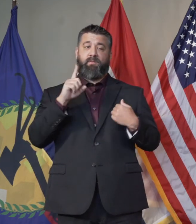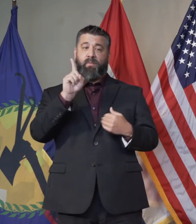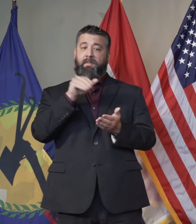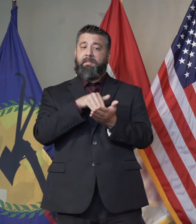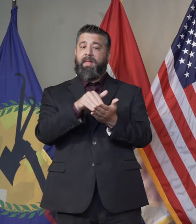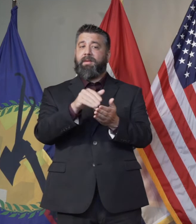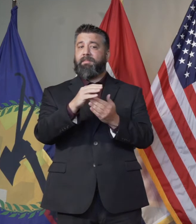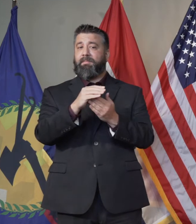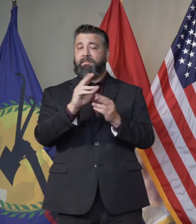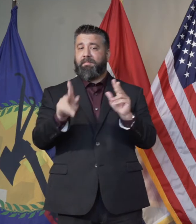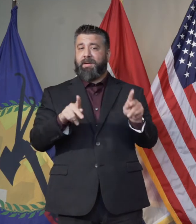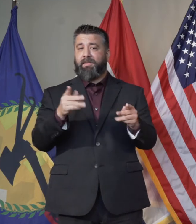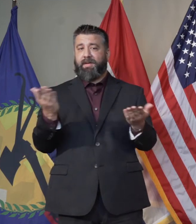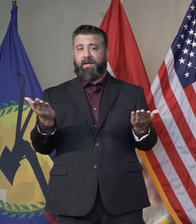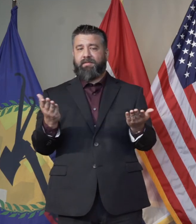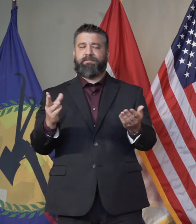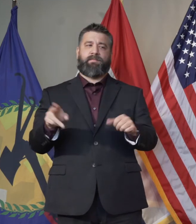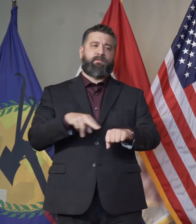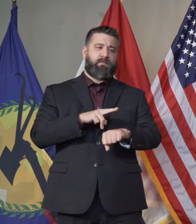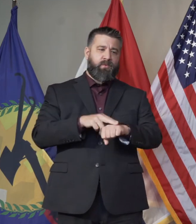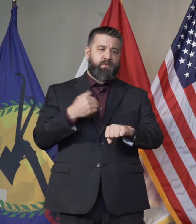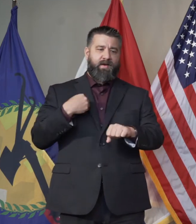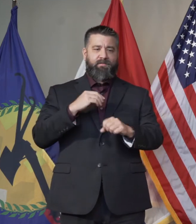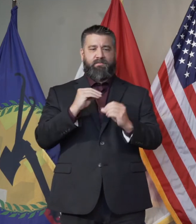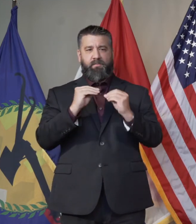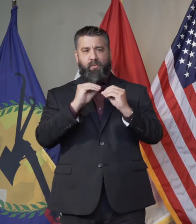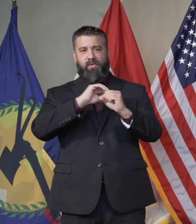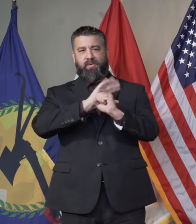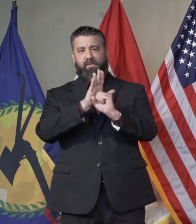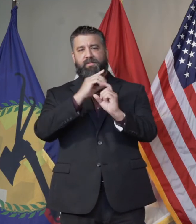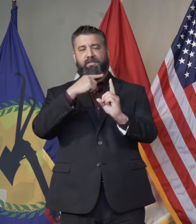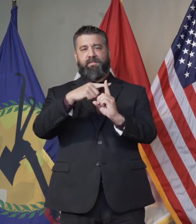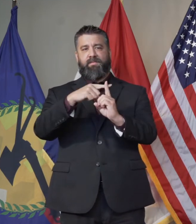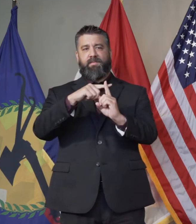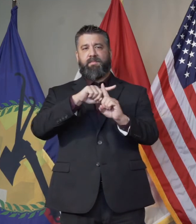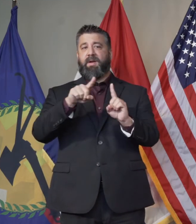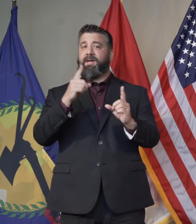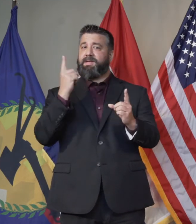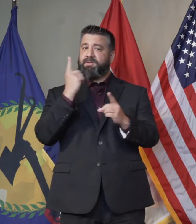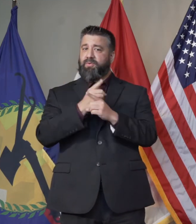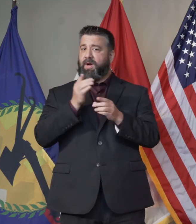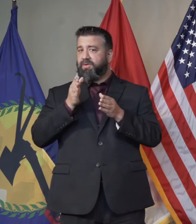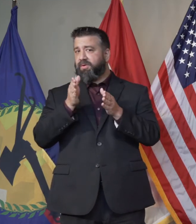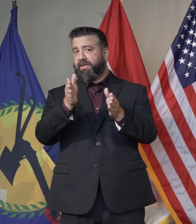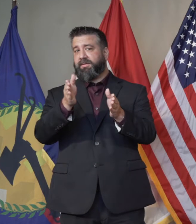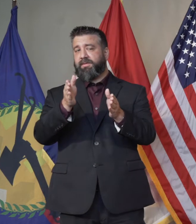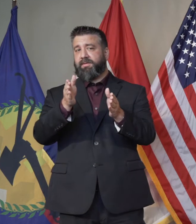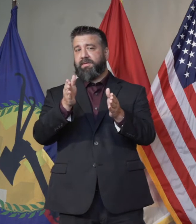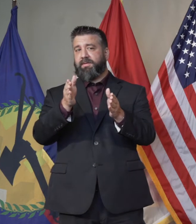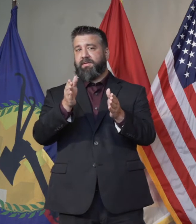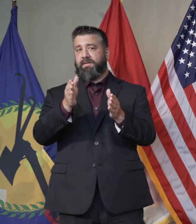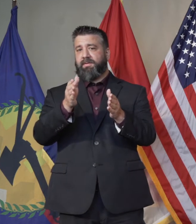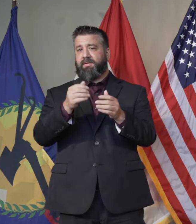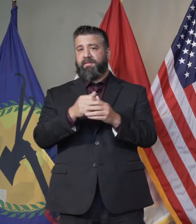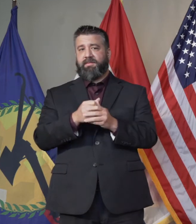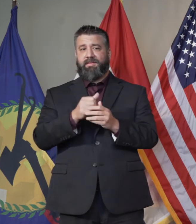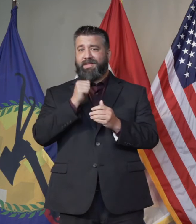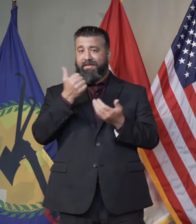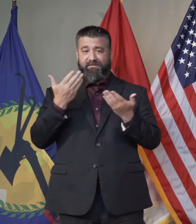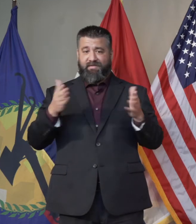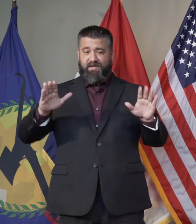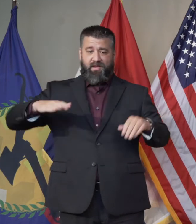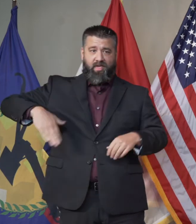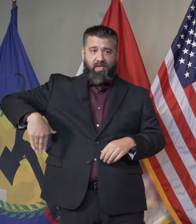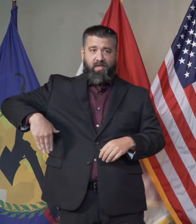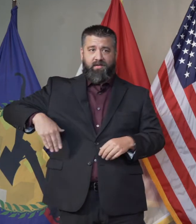County, so certainly we have more cases than anywhere else in St. Louis County. But we're headed in the right direction. We're not out of this yet. We're not going to be out of this till next